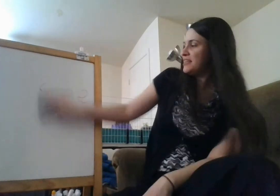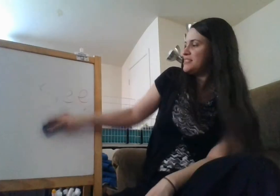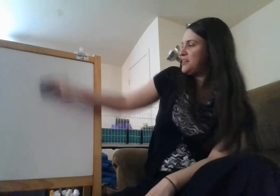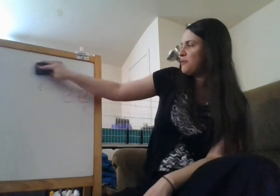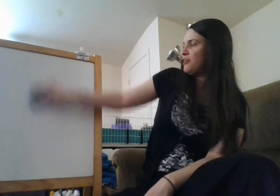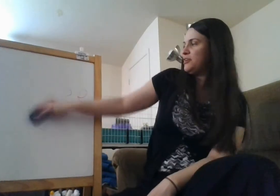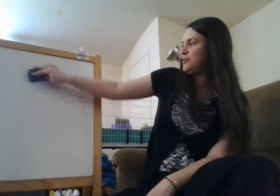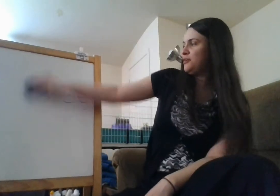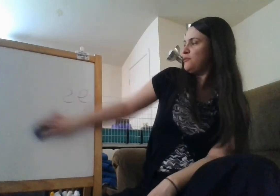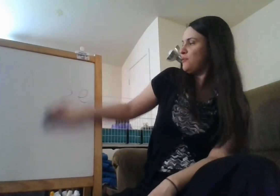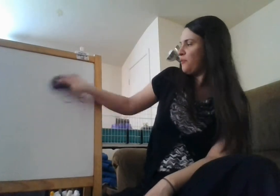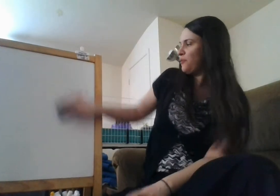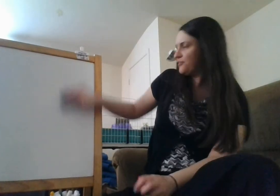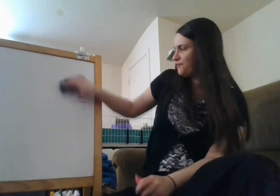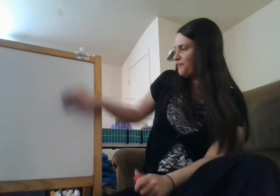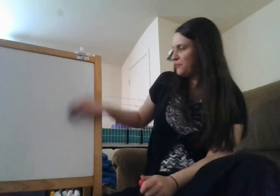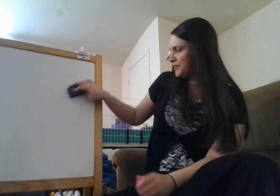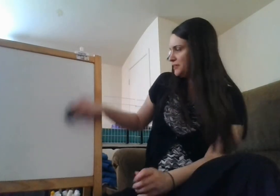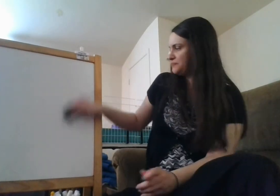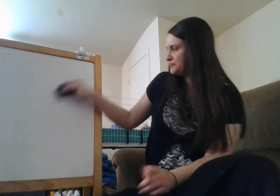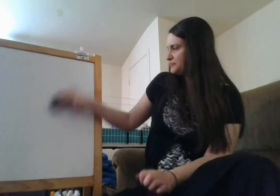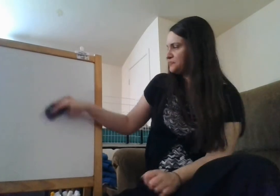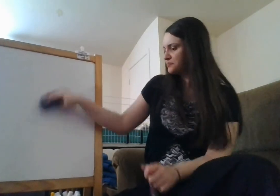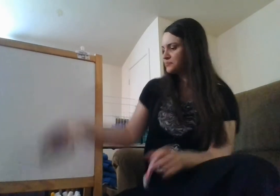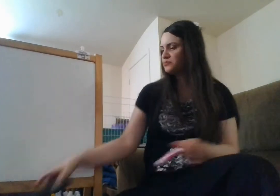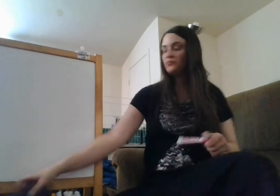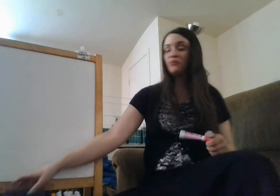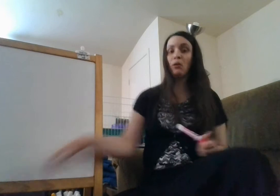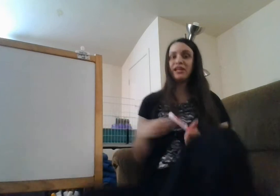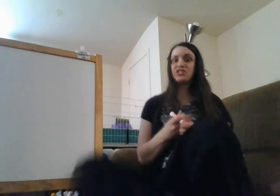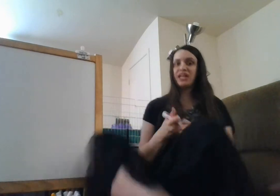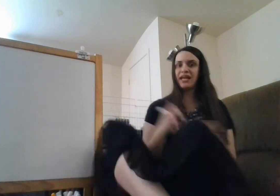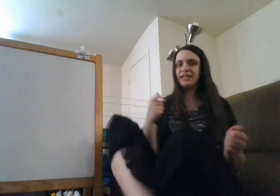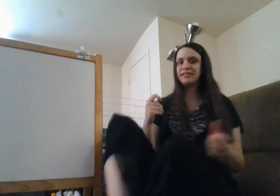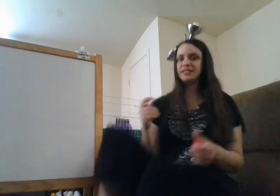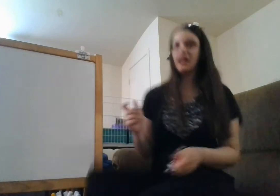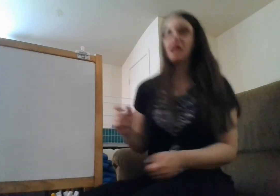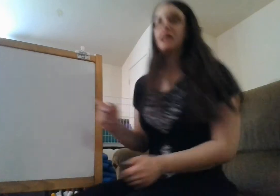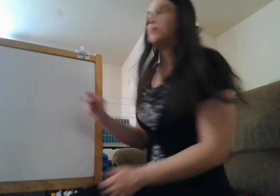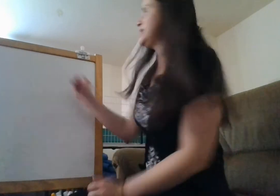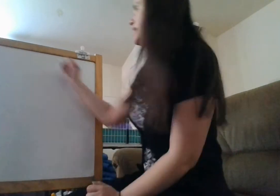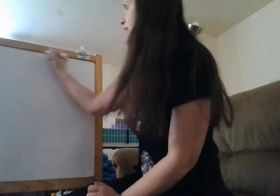to do our new word family, which is the